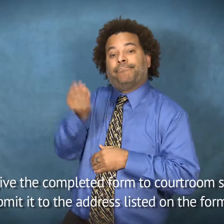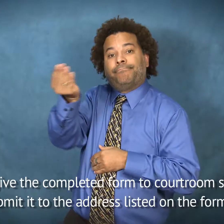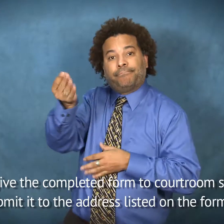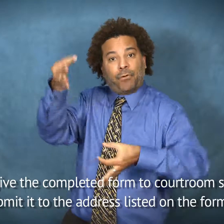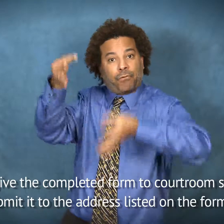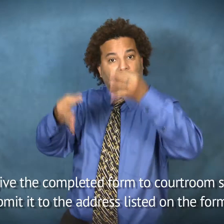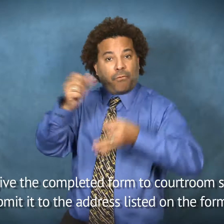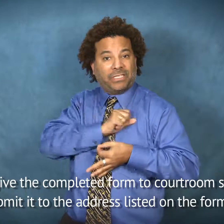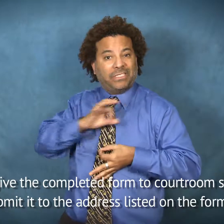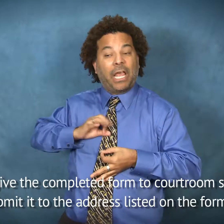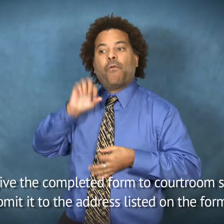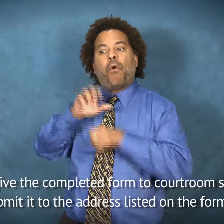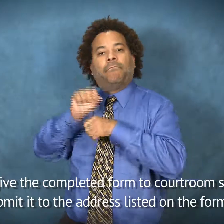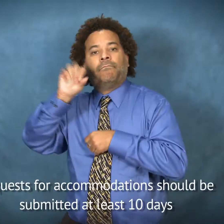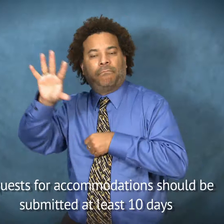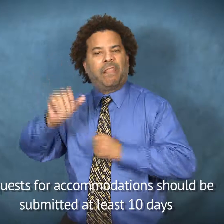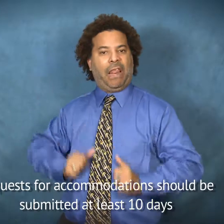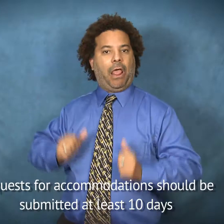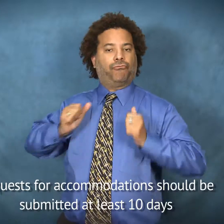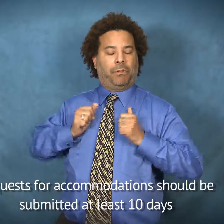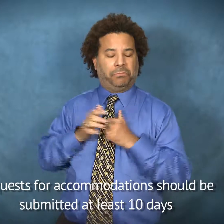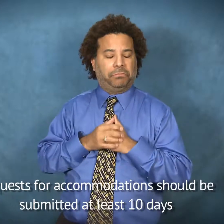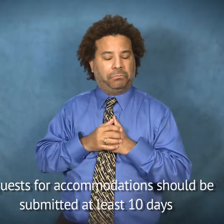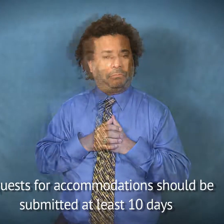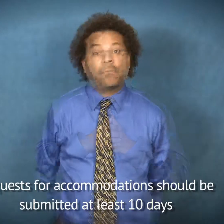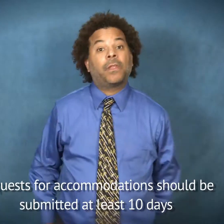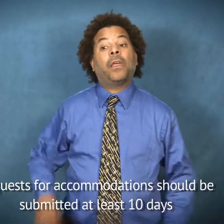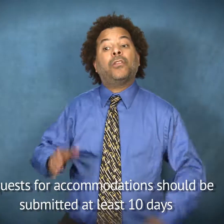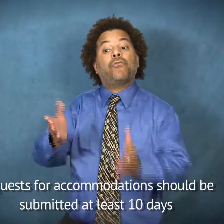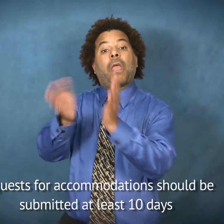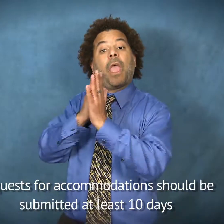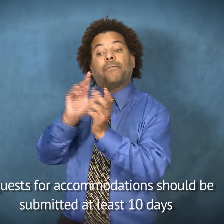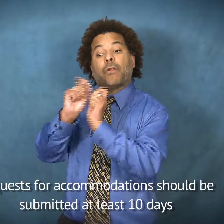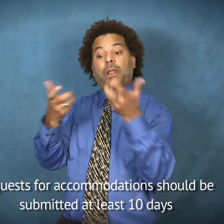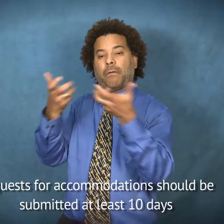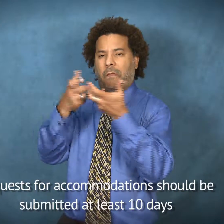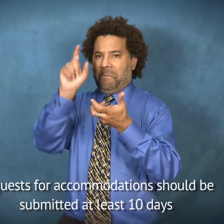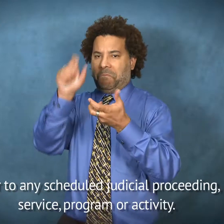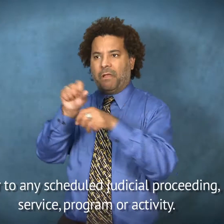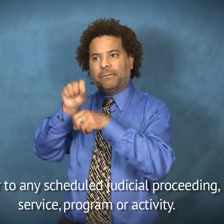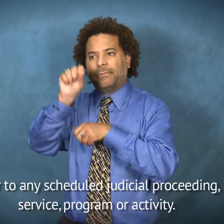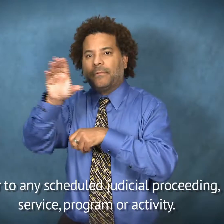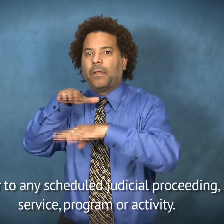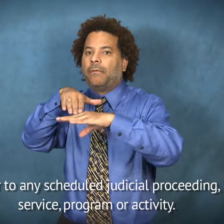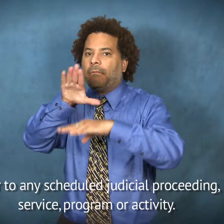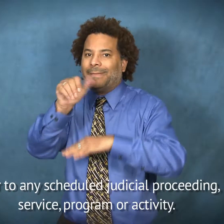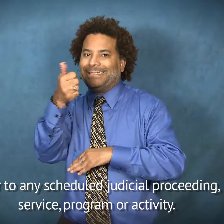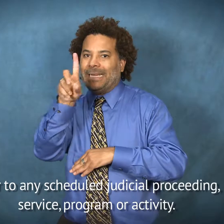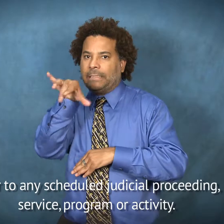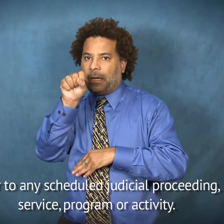the address listed on the form. Requests for accommodations should be submitted at least 10 days prior to any scheduled judicial